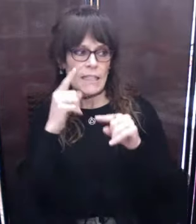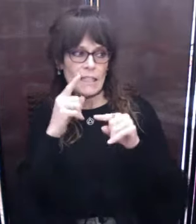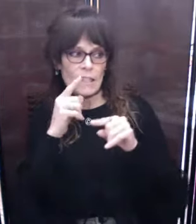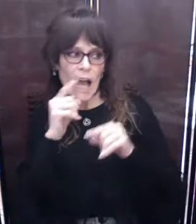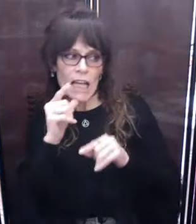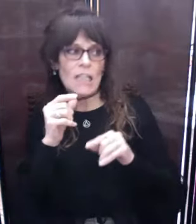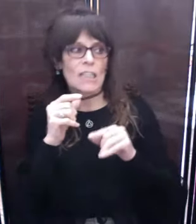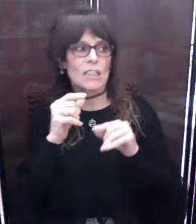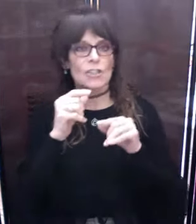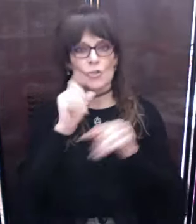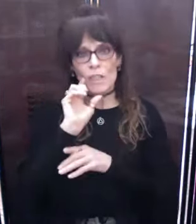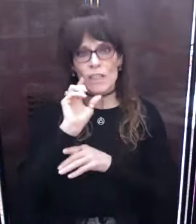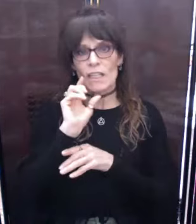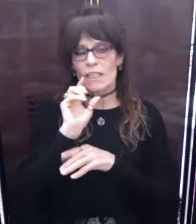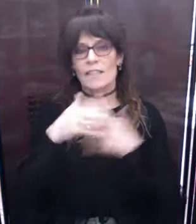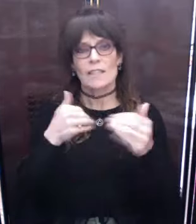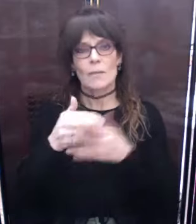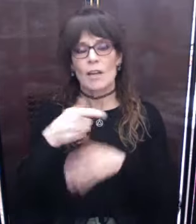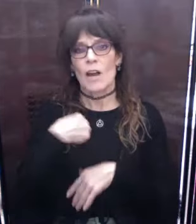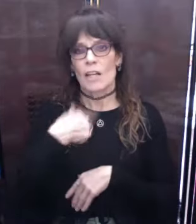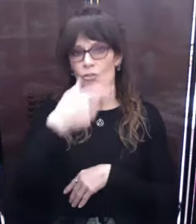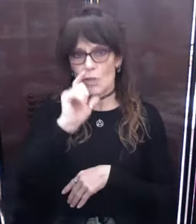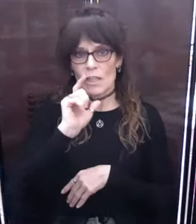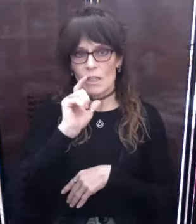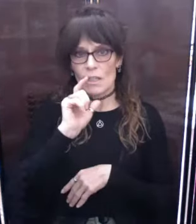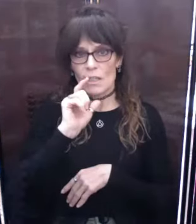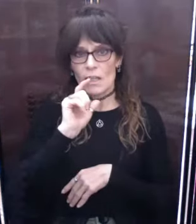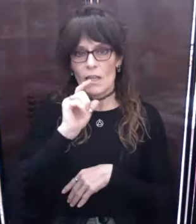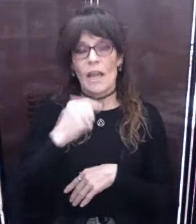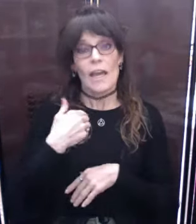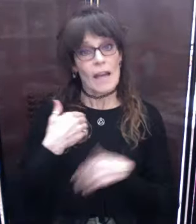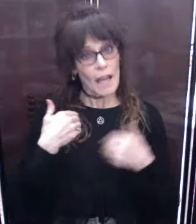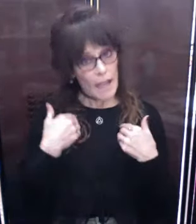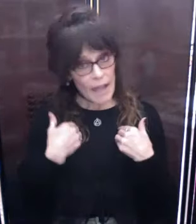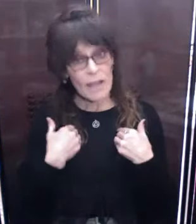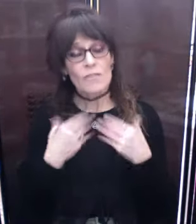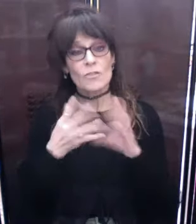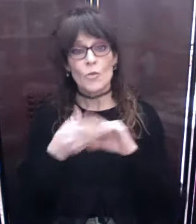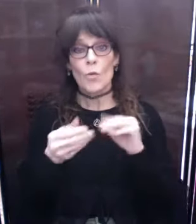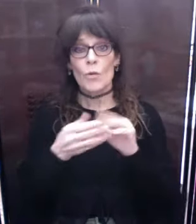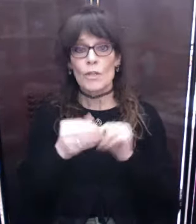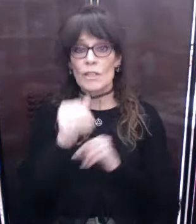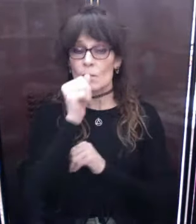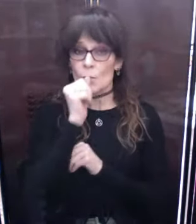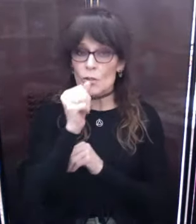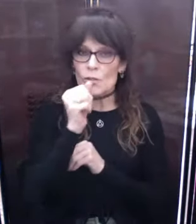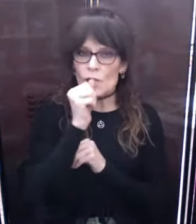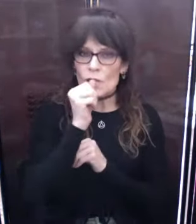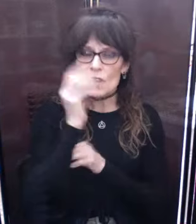it. And I've got stories and personal experiences that lay that stuff out.